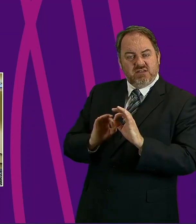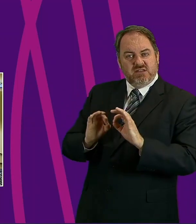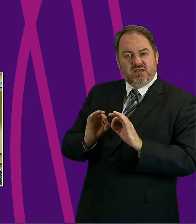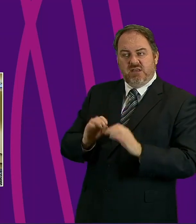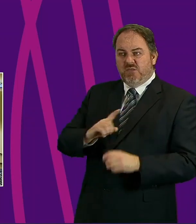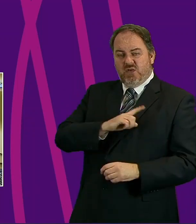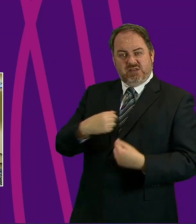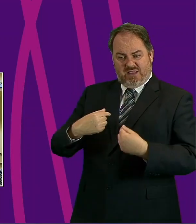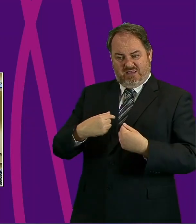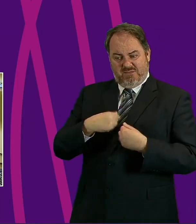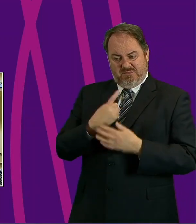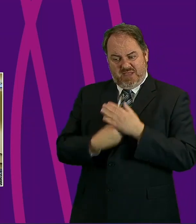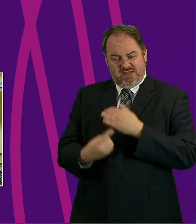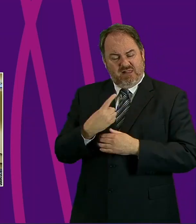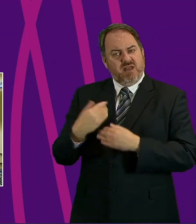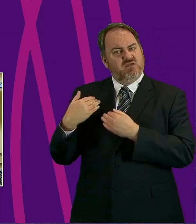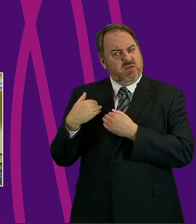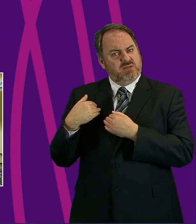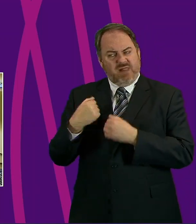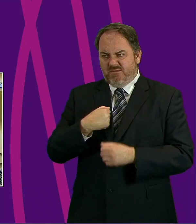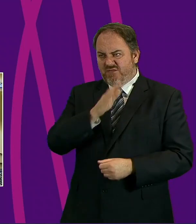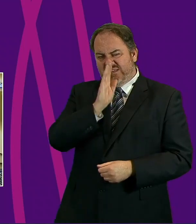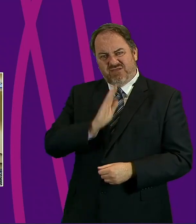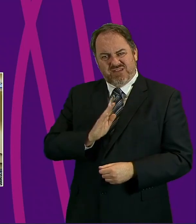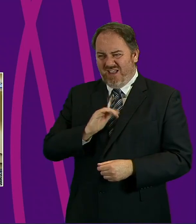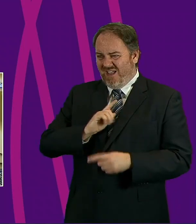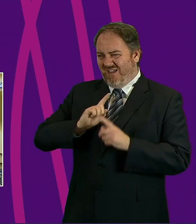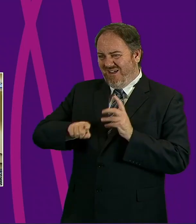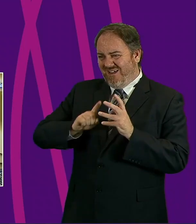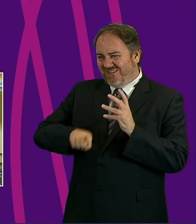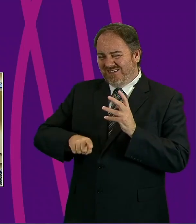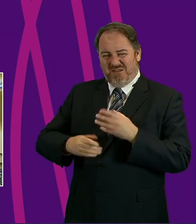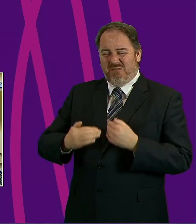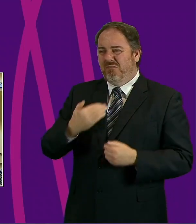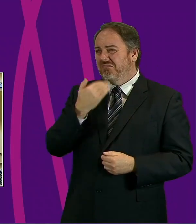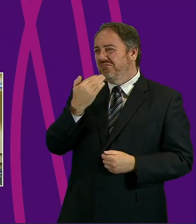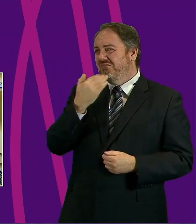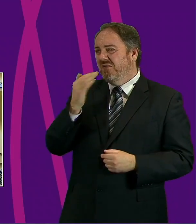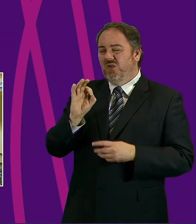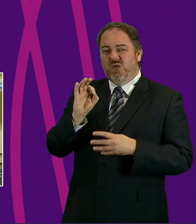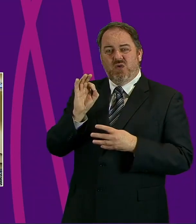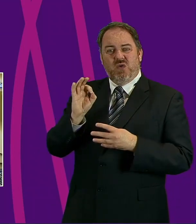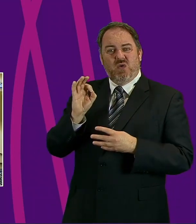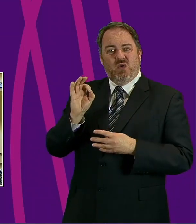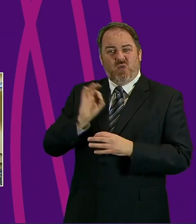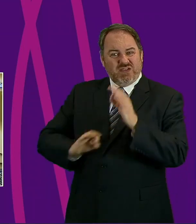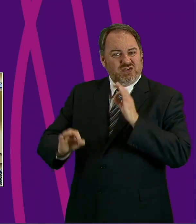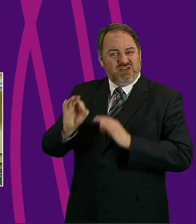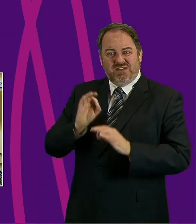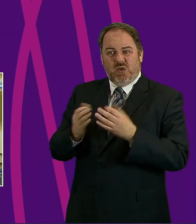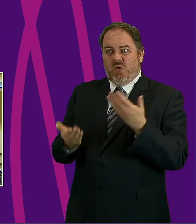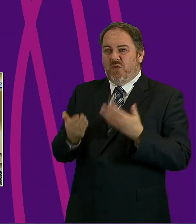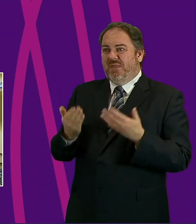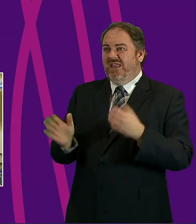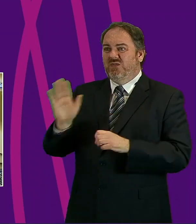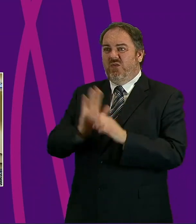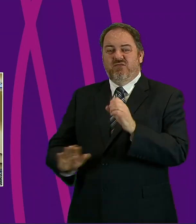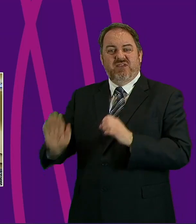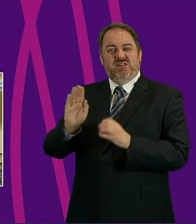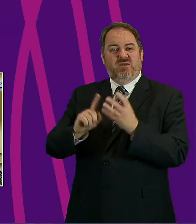and I take it very seriously. I probably answer more questions on a more regular basis than any other leader in any other part of the UK does,